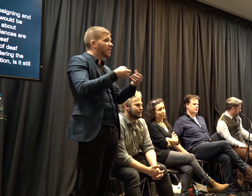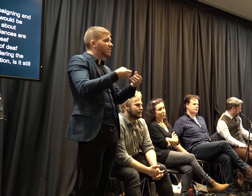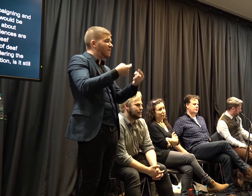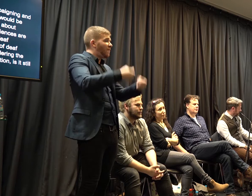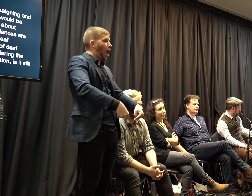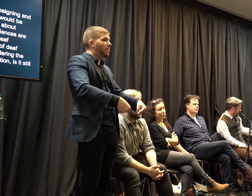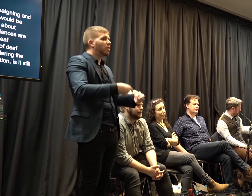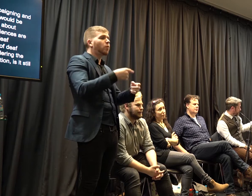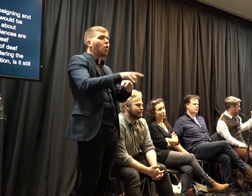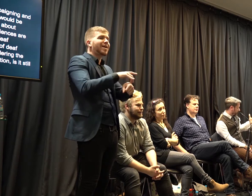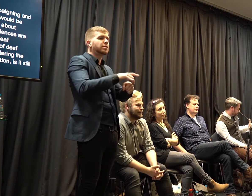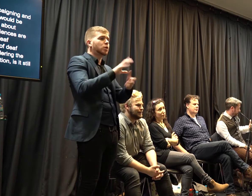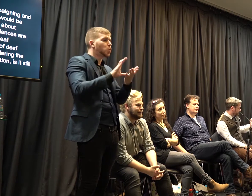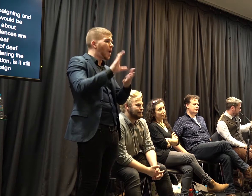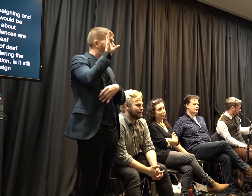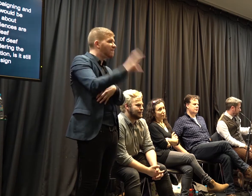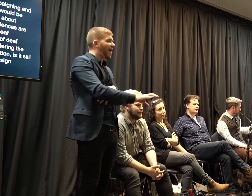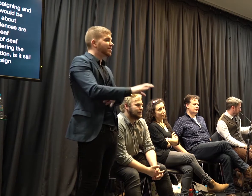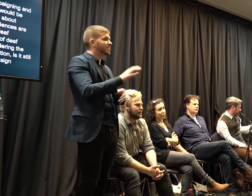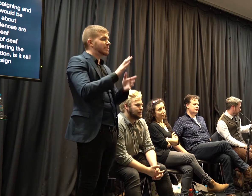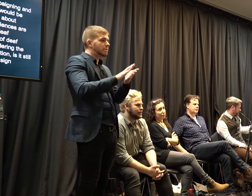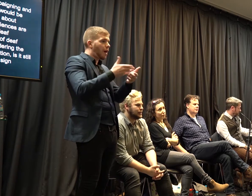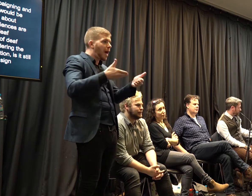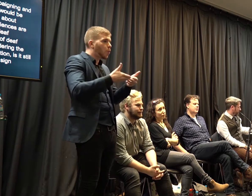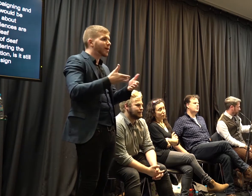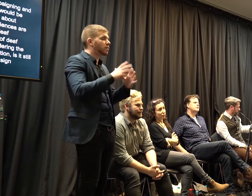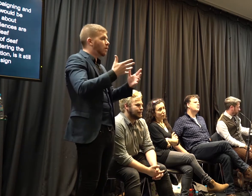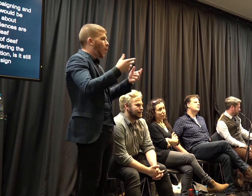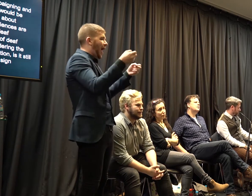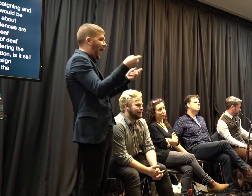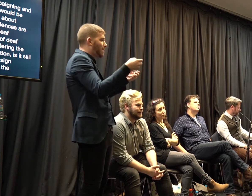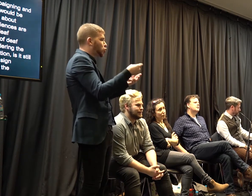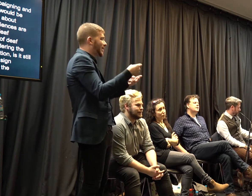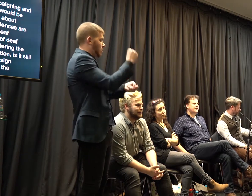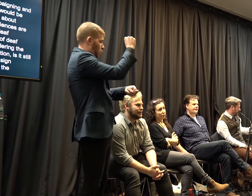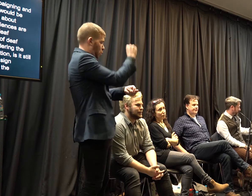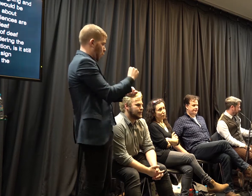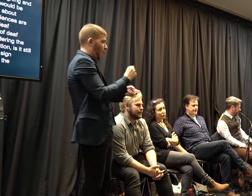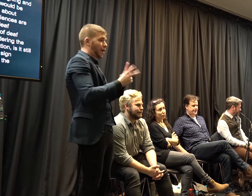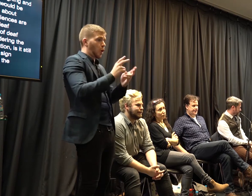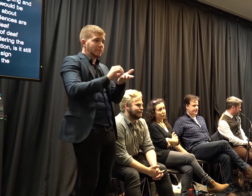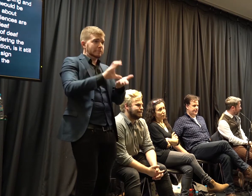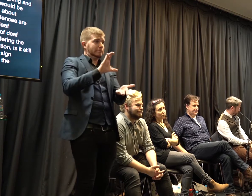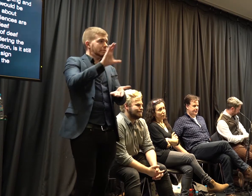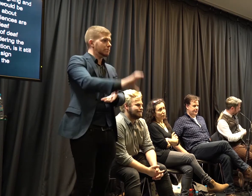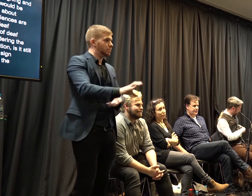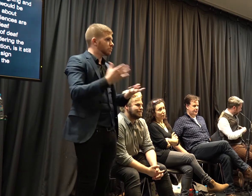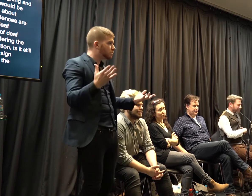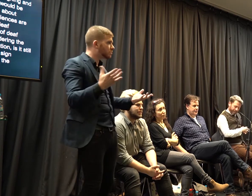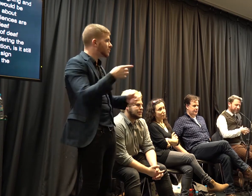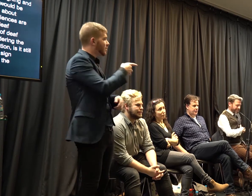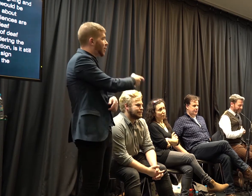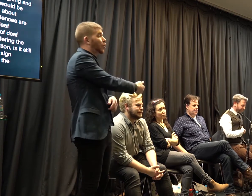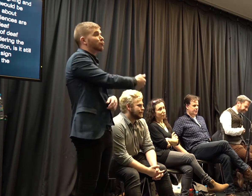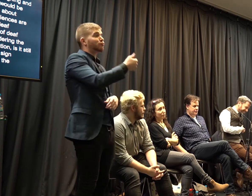in sign language as opposed to captioning where the audiences are demonstrably larger? Yeah, great. Difficult